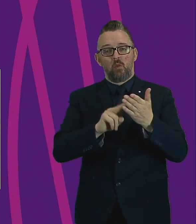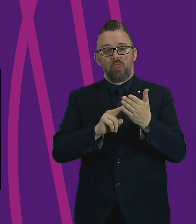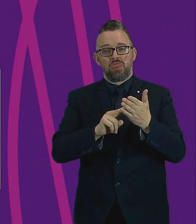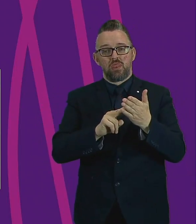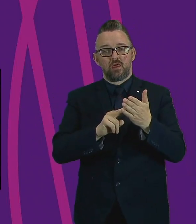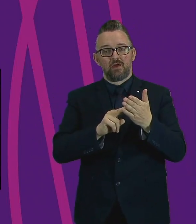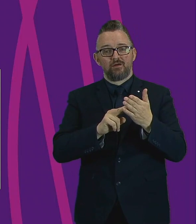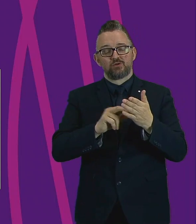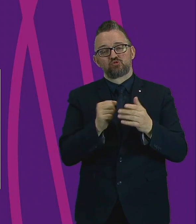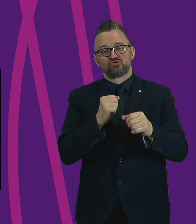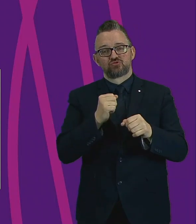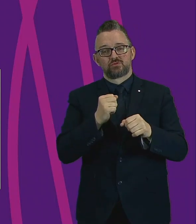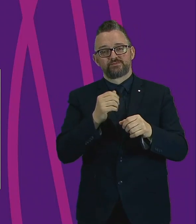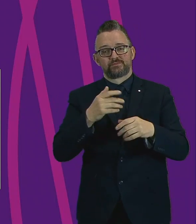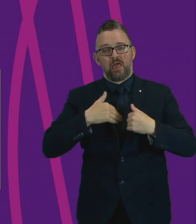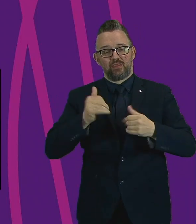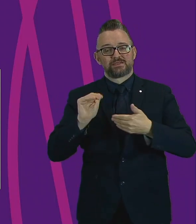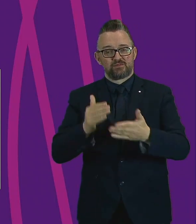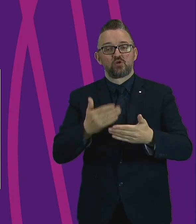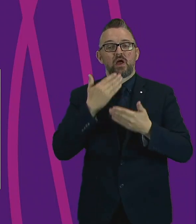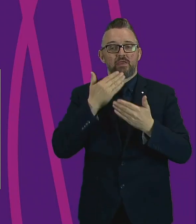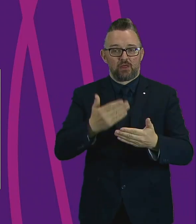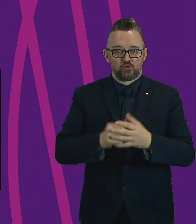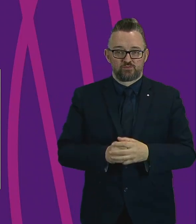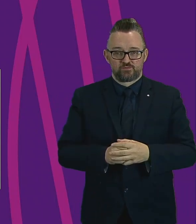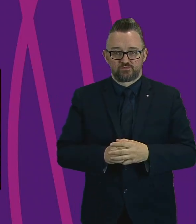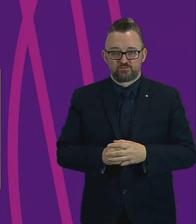Scottish health services. Thank you, Presiding Officer.